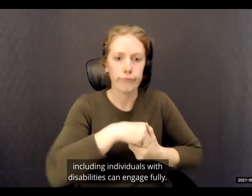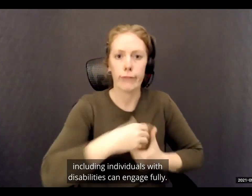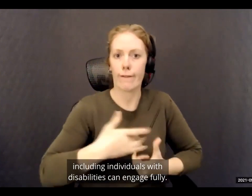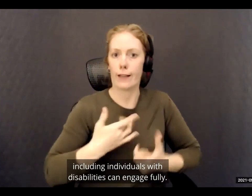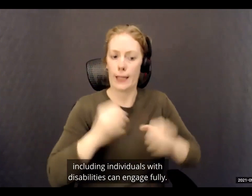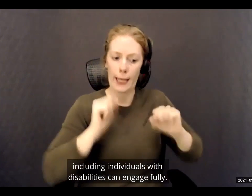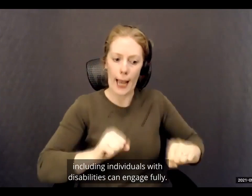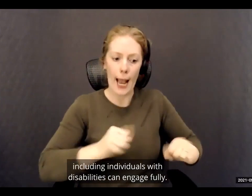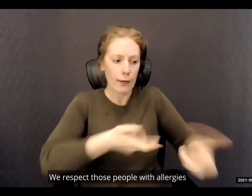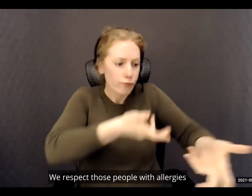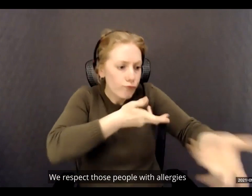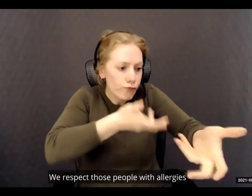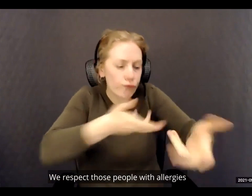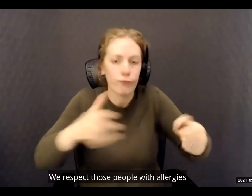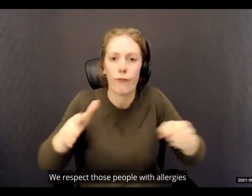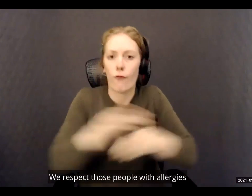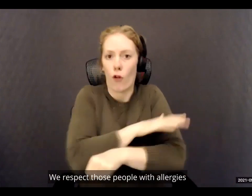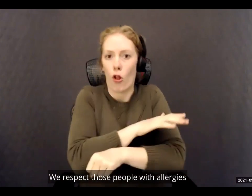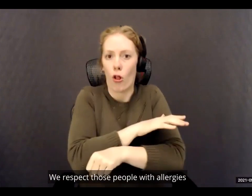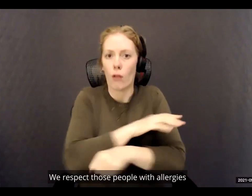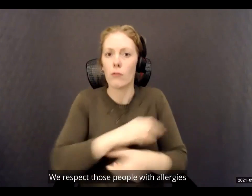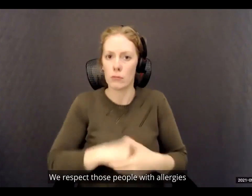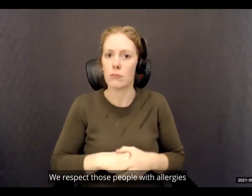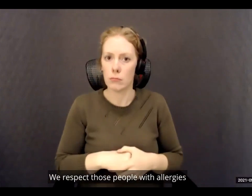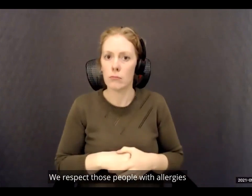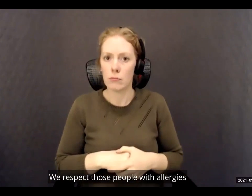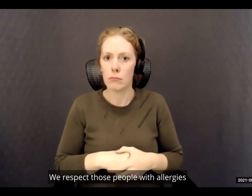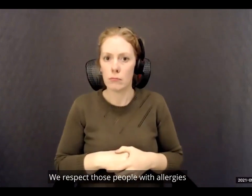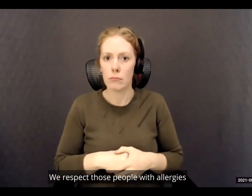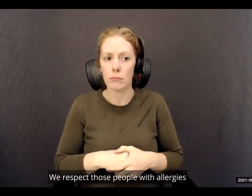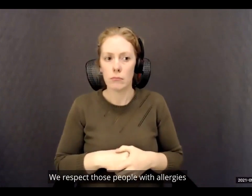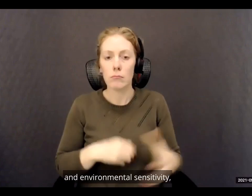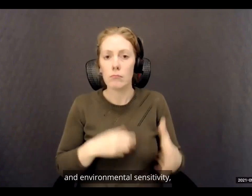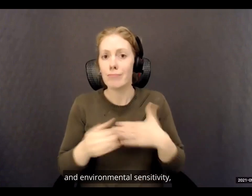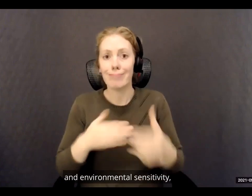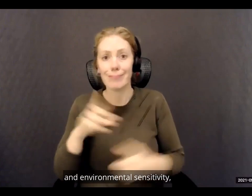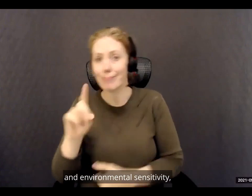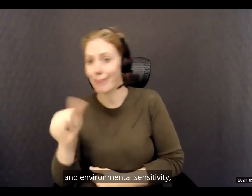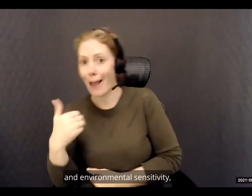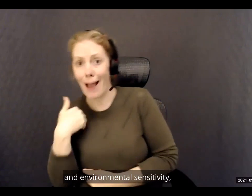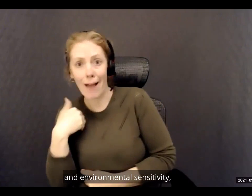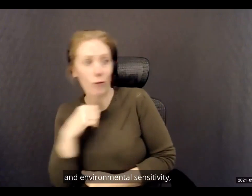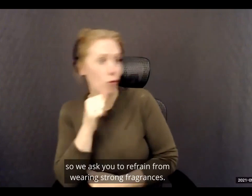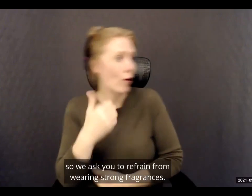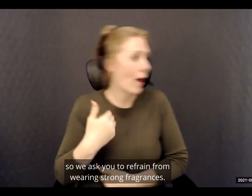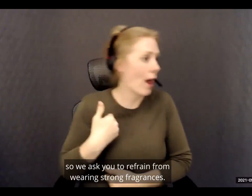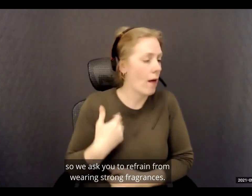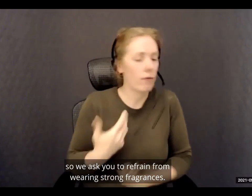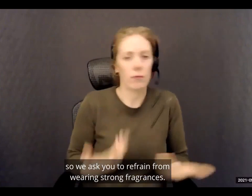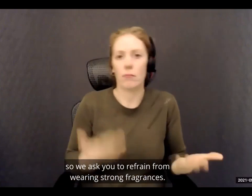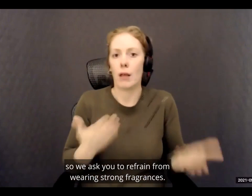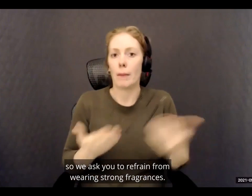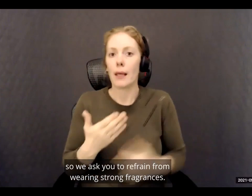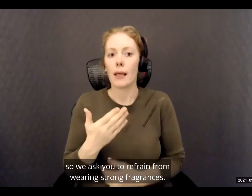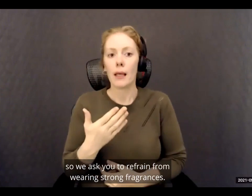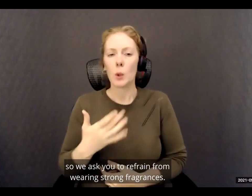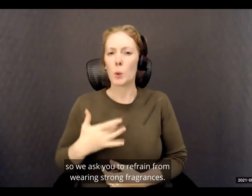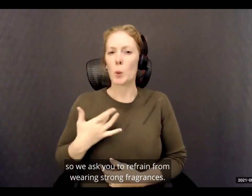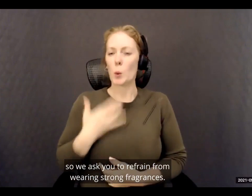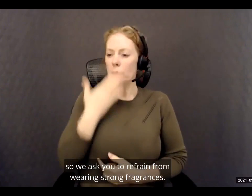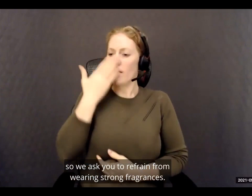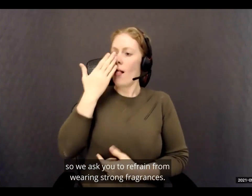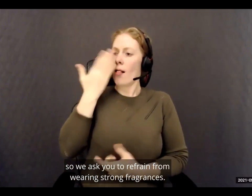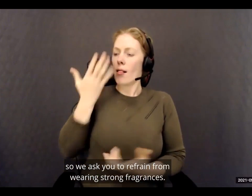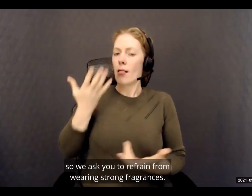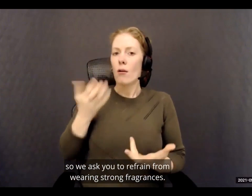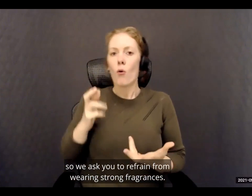engage fully. We respect those people with allergies and environmental sensitivities, so we ask you to